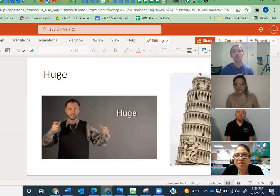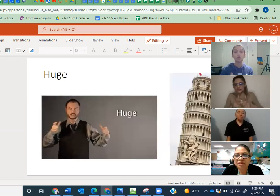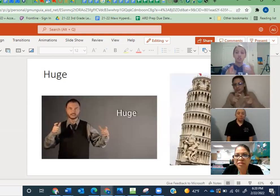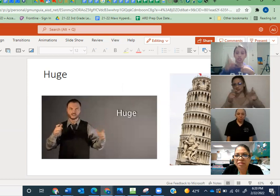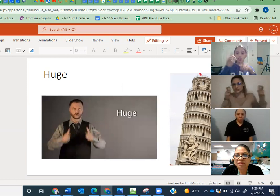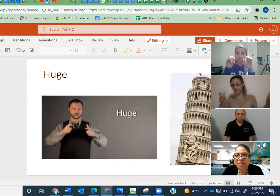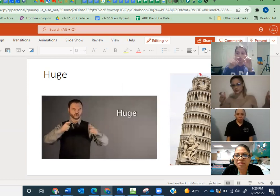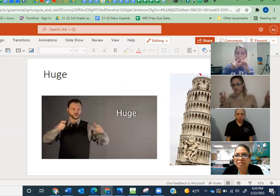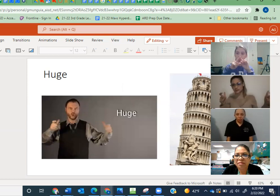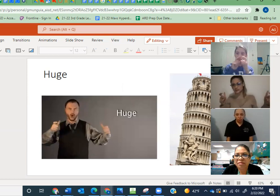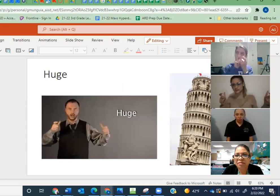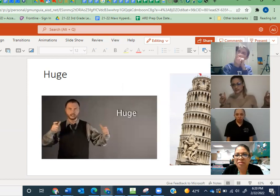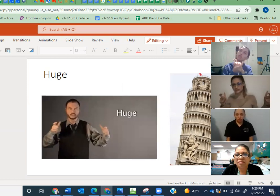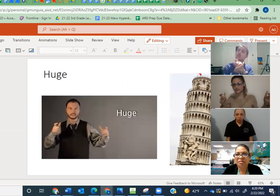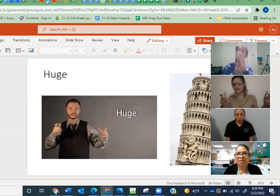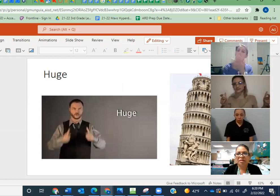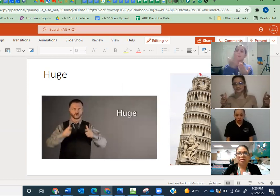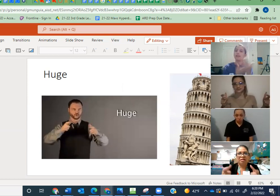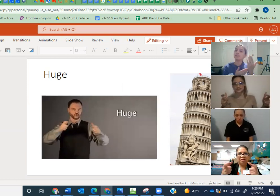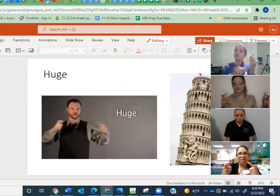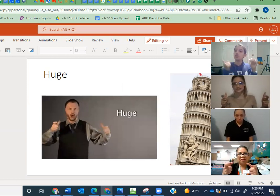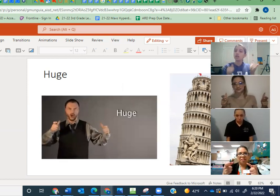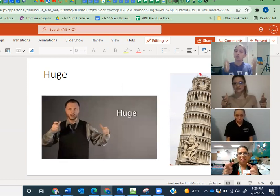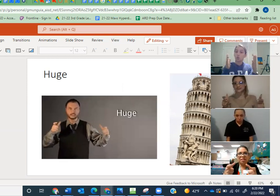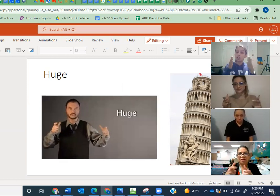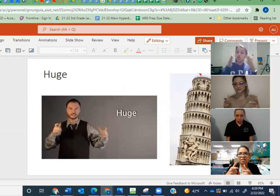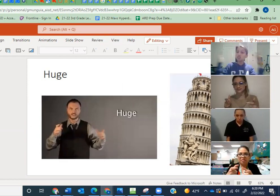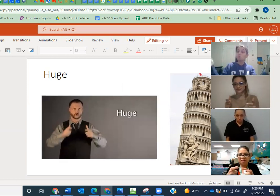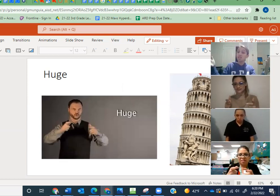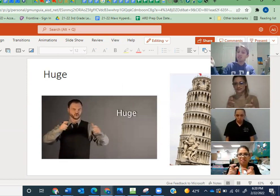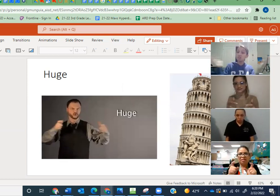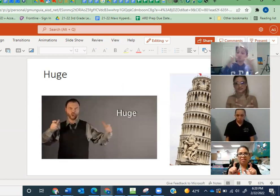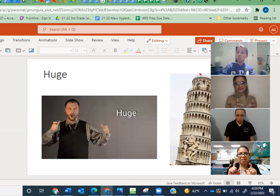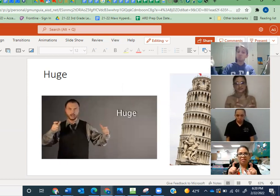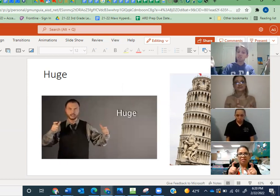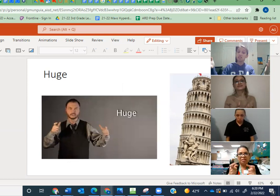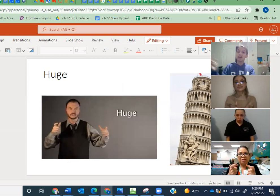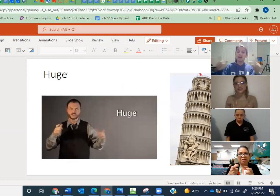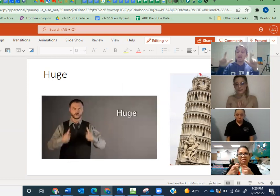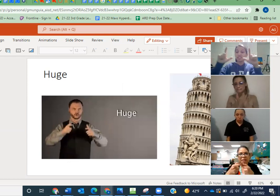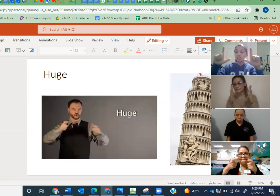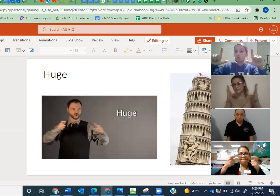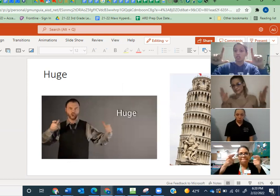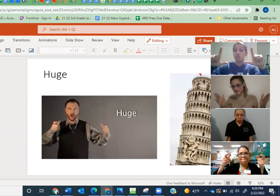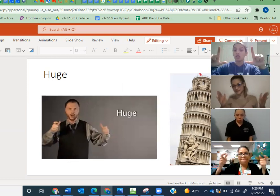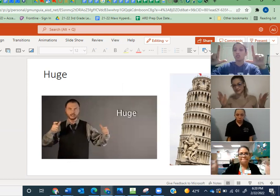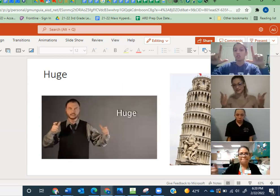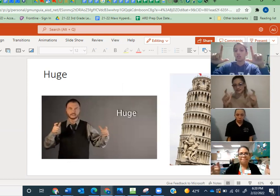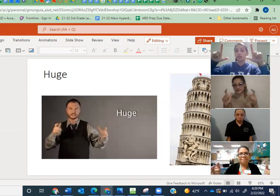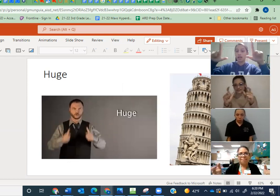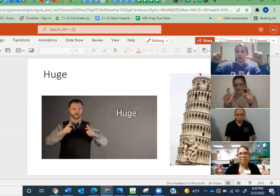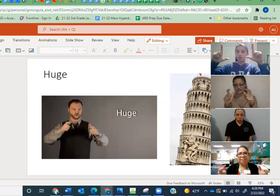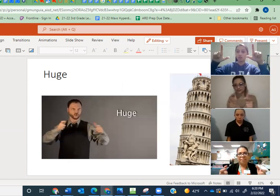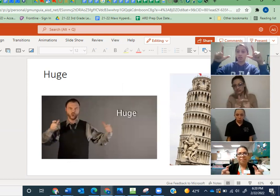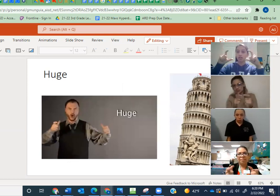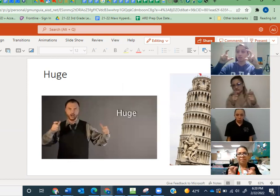And then huge, he changes the hand shape. So it was just big. And this one, he changes it